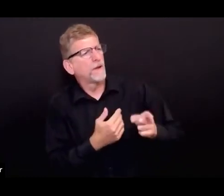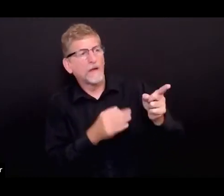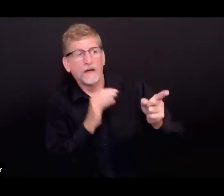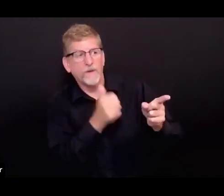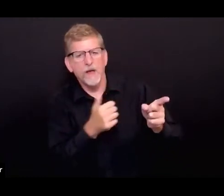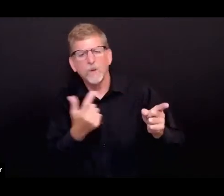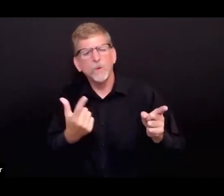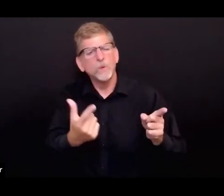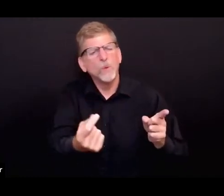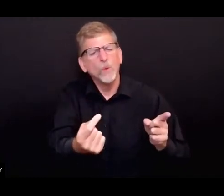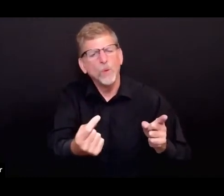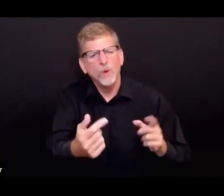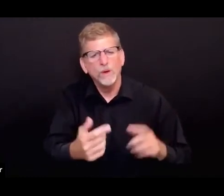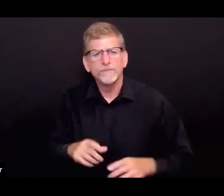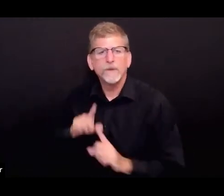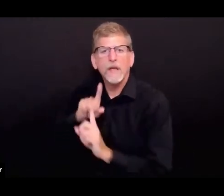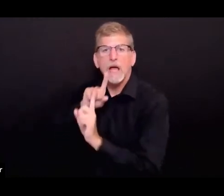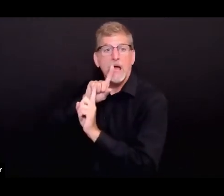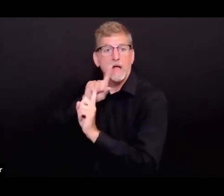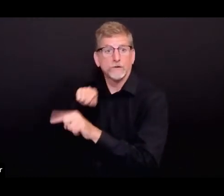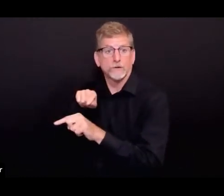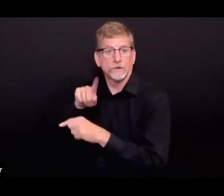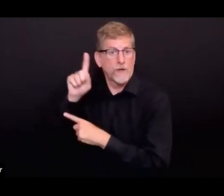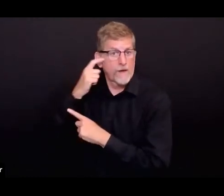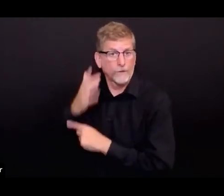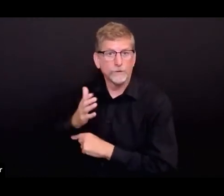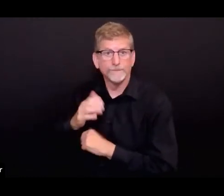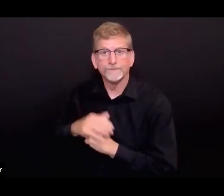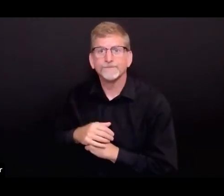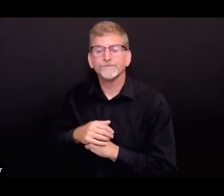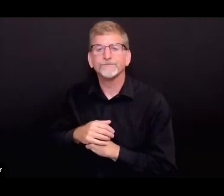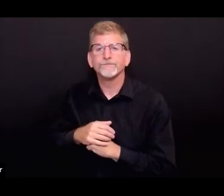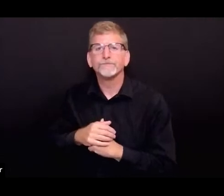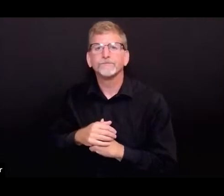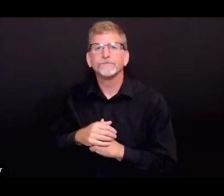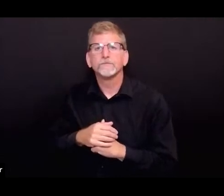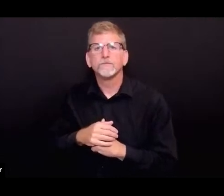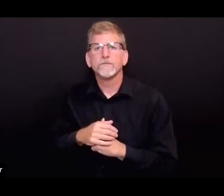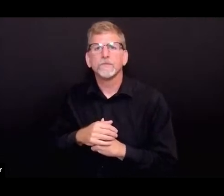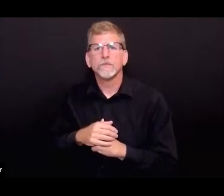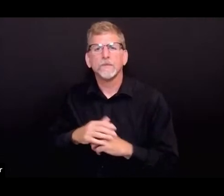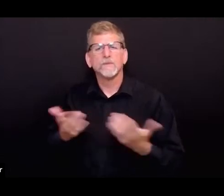to the current guidelines. Don't gather in large gatherings. Don't go to super spreader events.